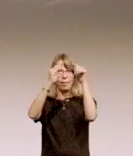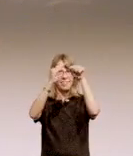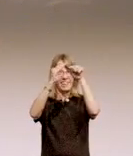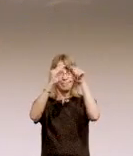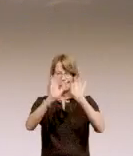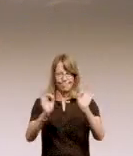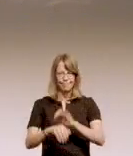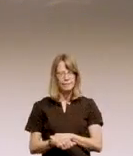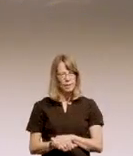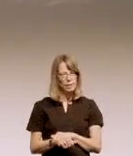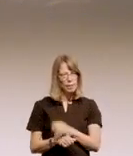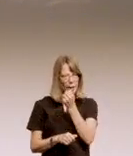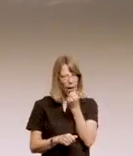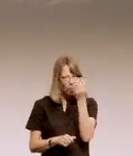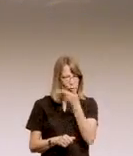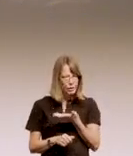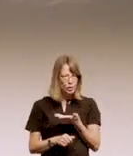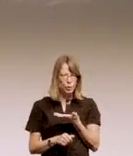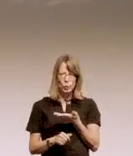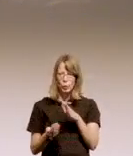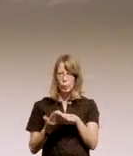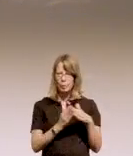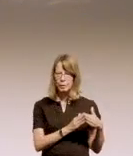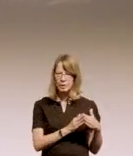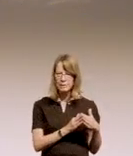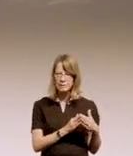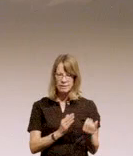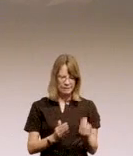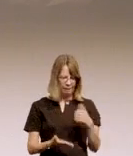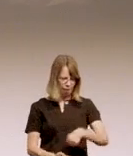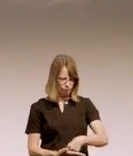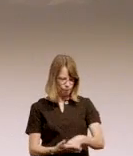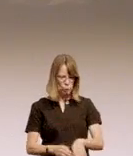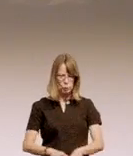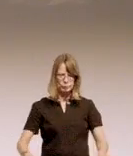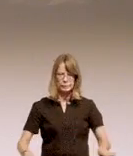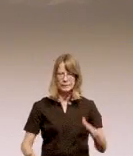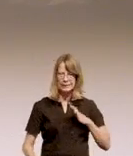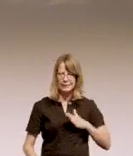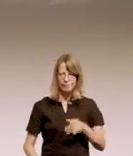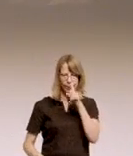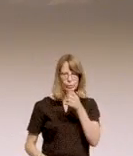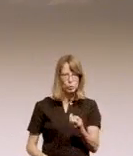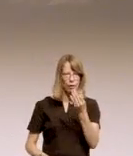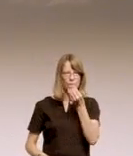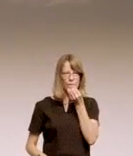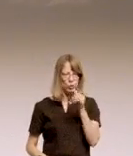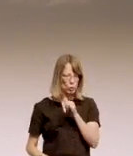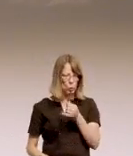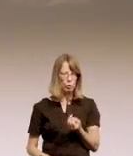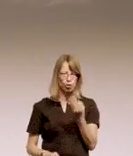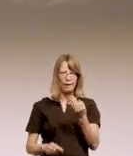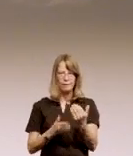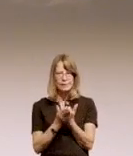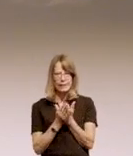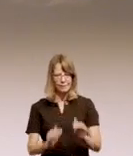remote communities was a lack of the physiological. They don't have food. Or a lack of safety. The